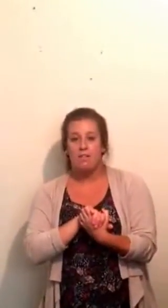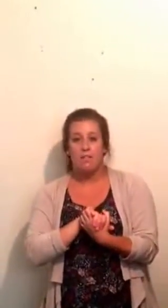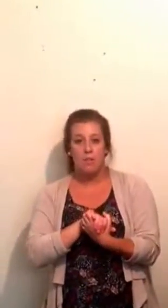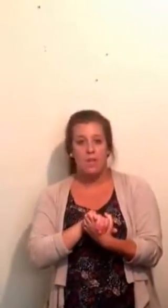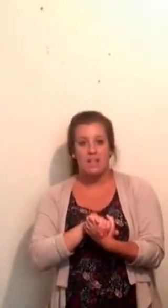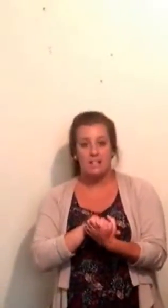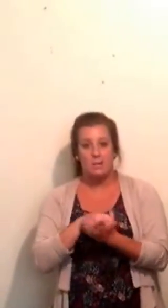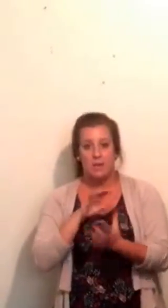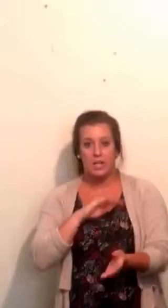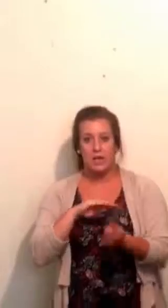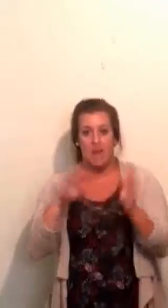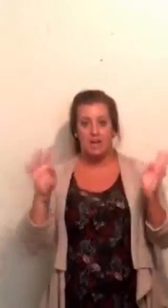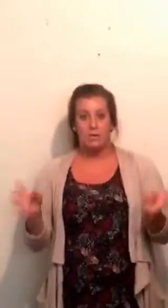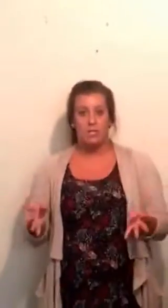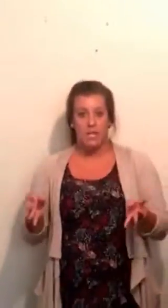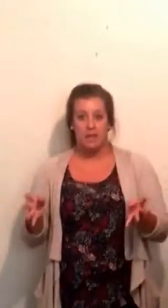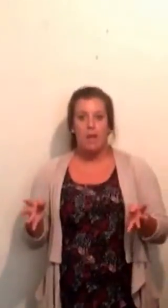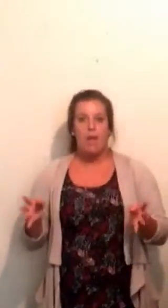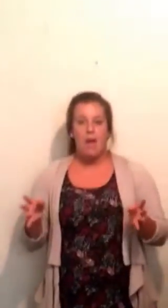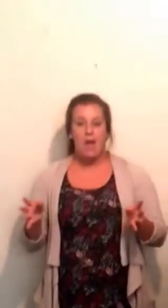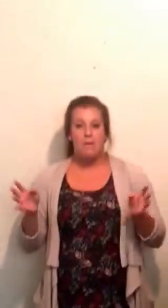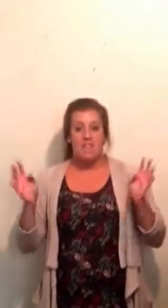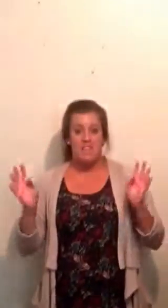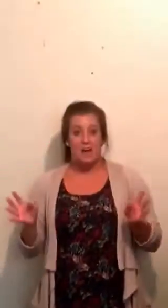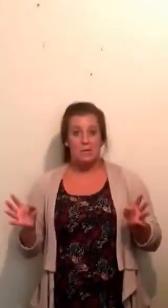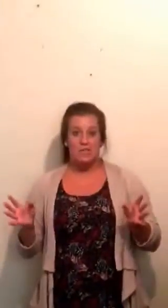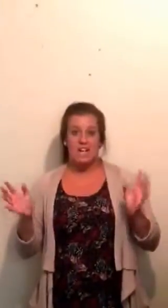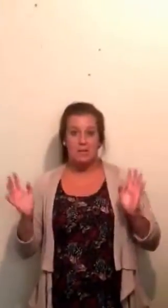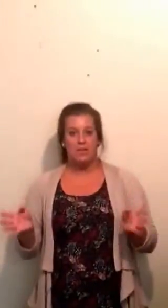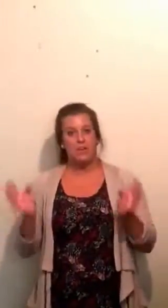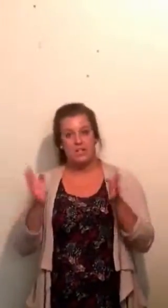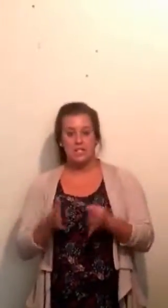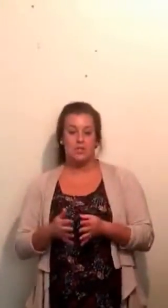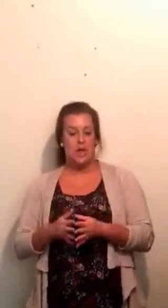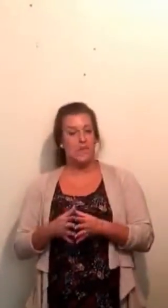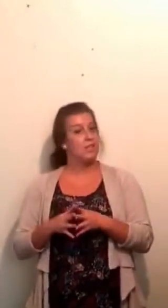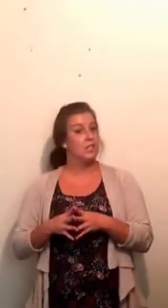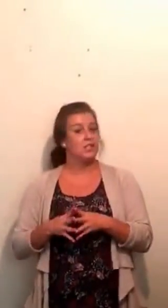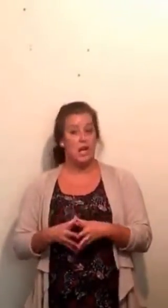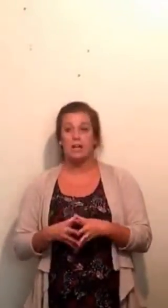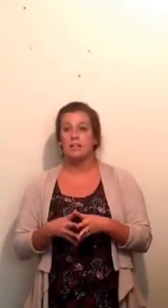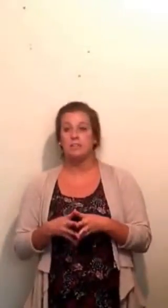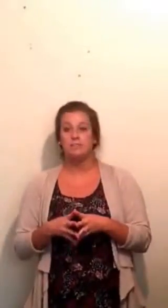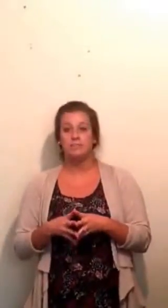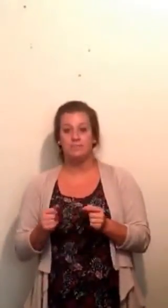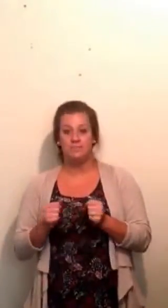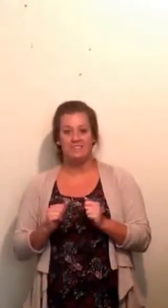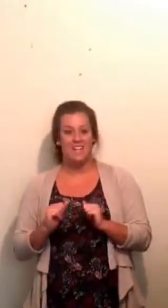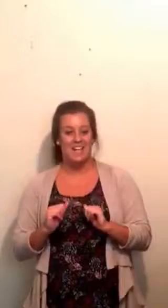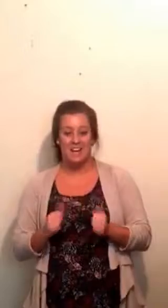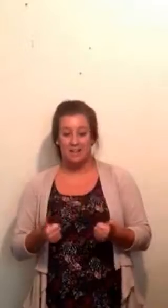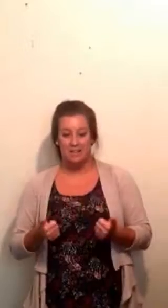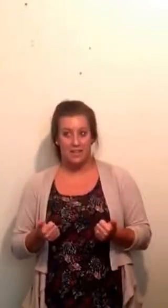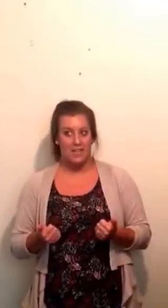3 minutes, and then we're going to go ahead and rotate, and then that'll be the time where veteran teachers will have a turn to talk. Can I clarify the